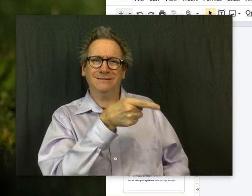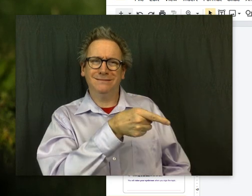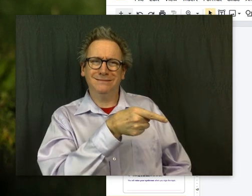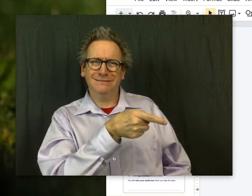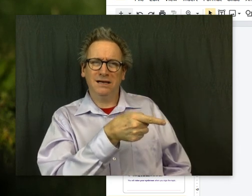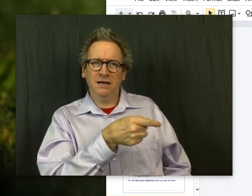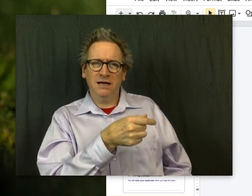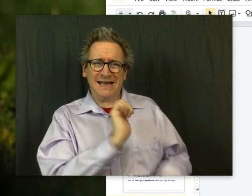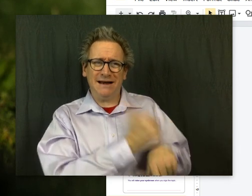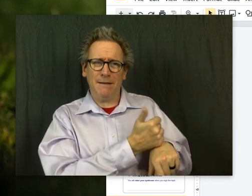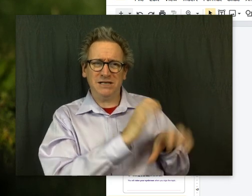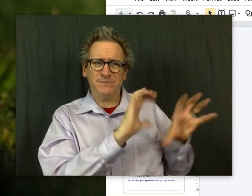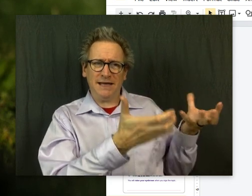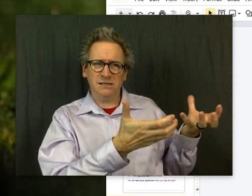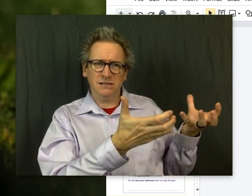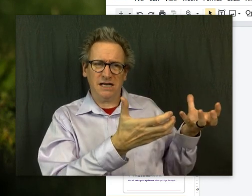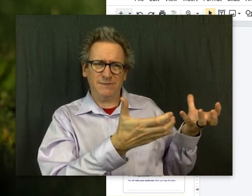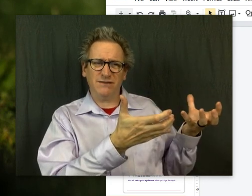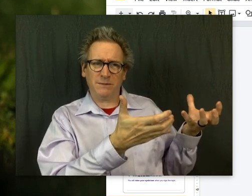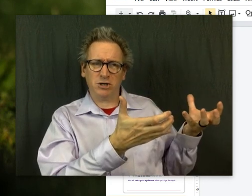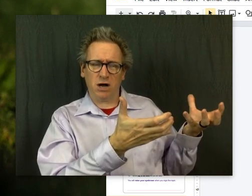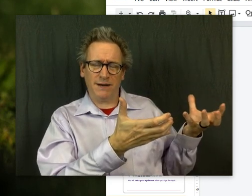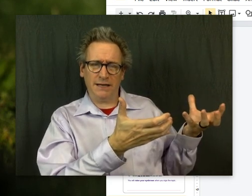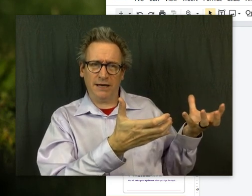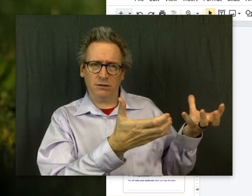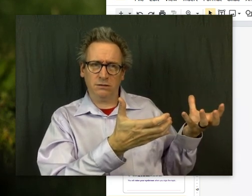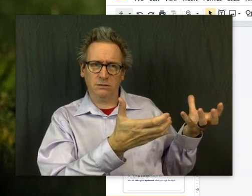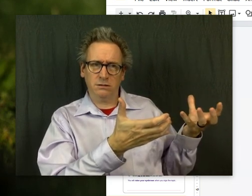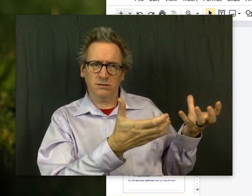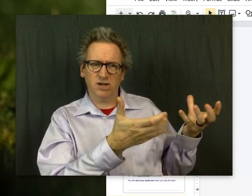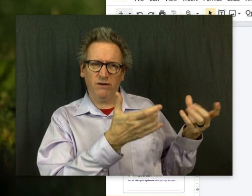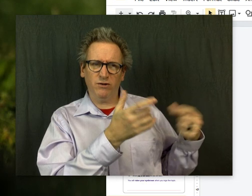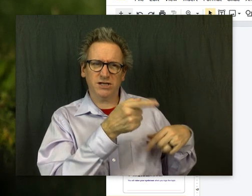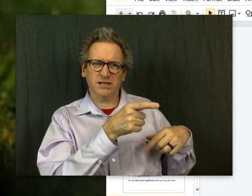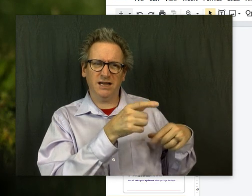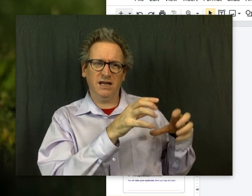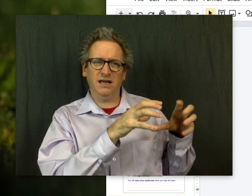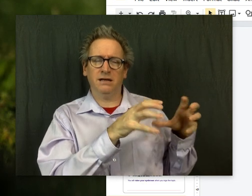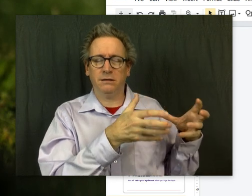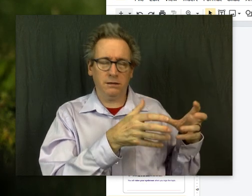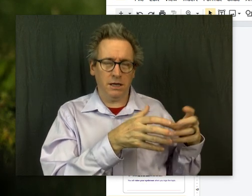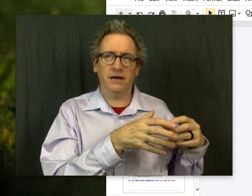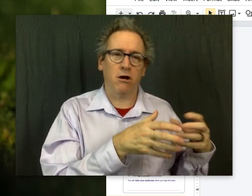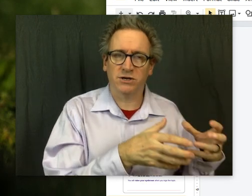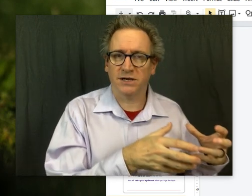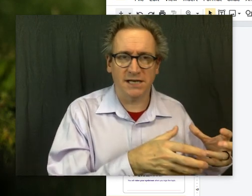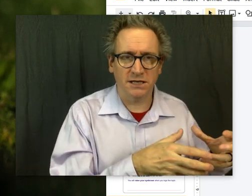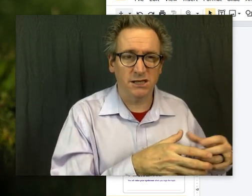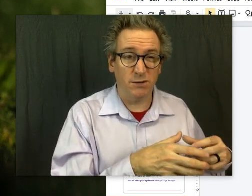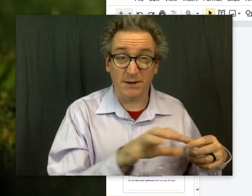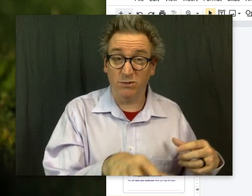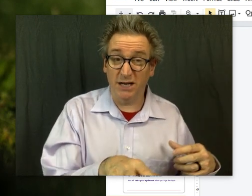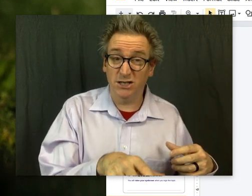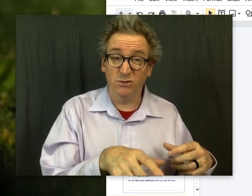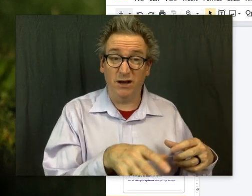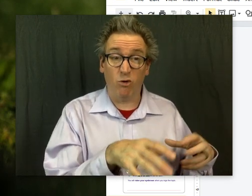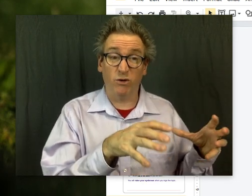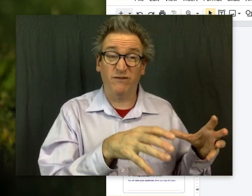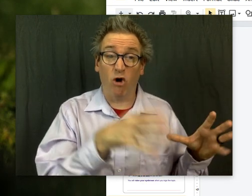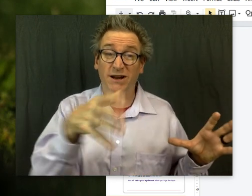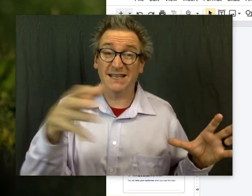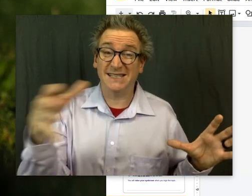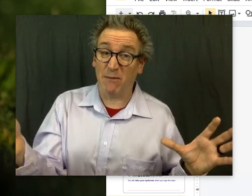to set it up in space, especially if I'm going to talk about it later. So if you just, in an arbitrary sentence, you probably don't need to,